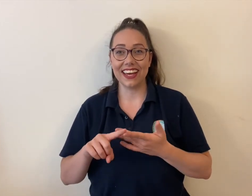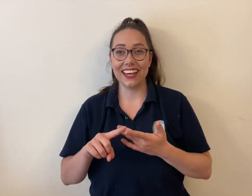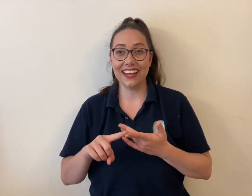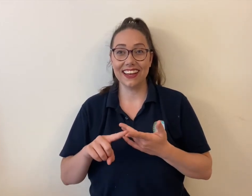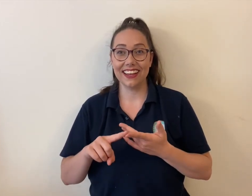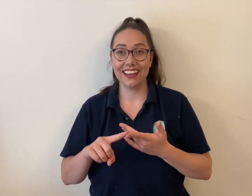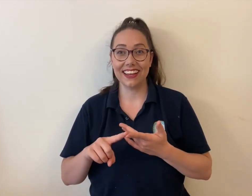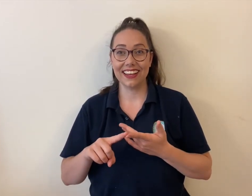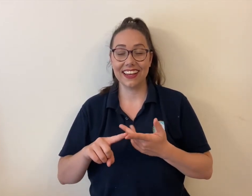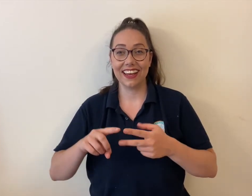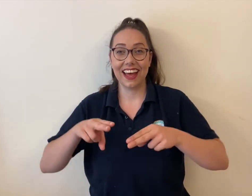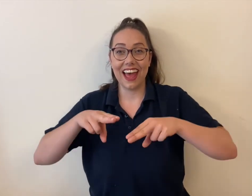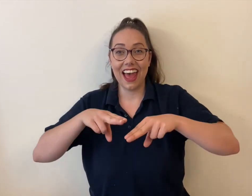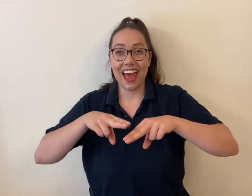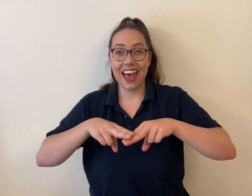E, F,